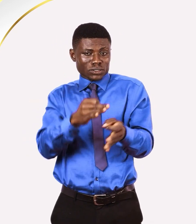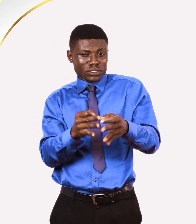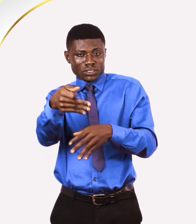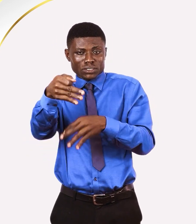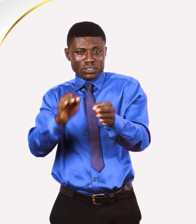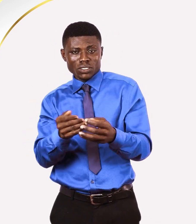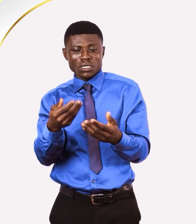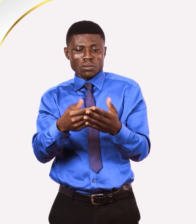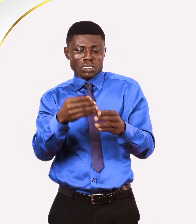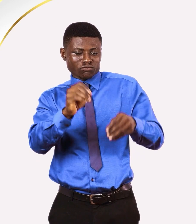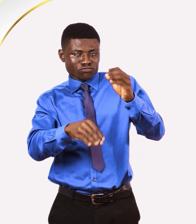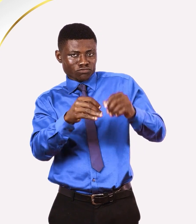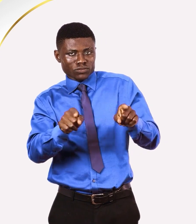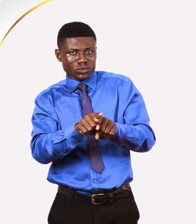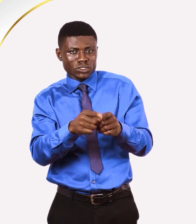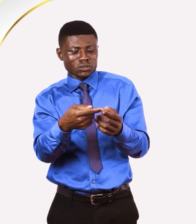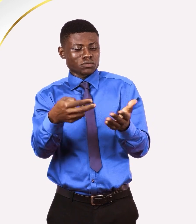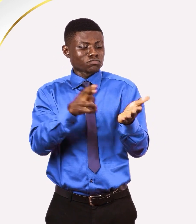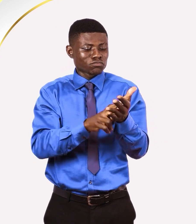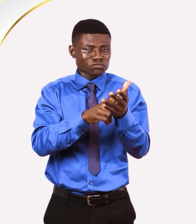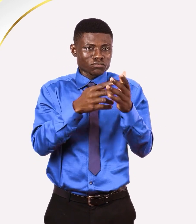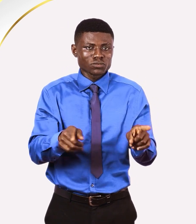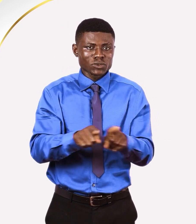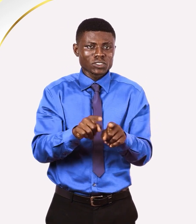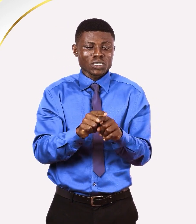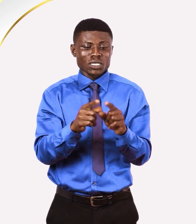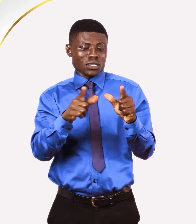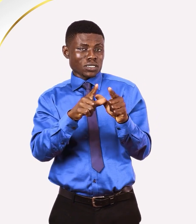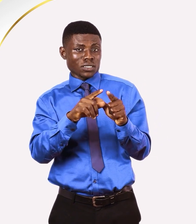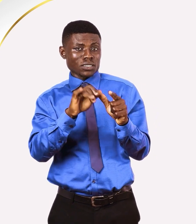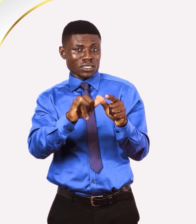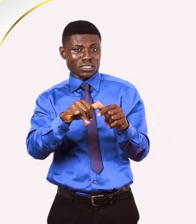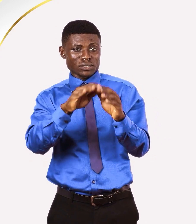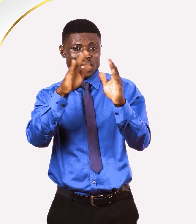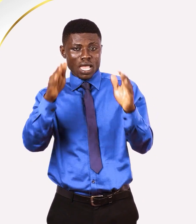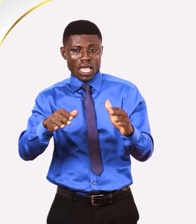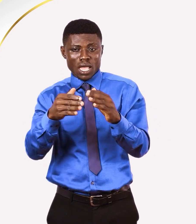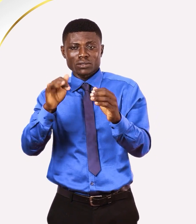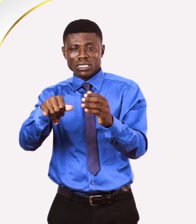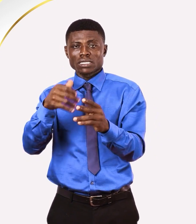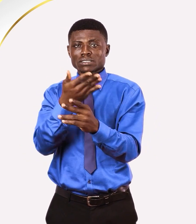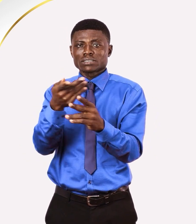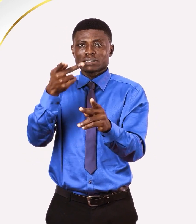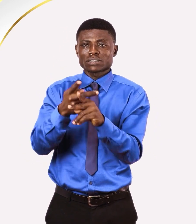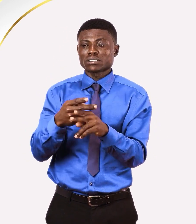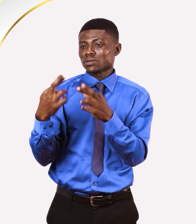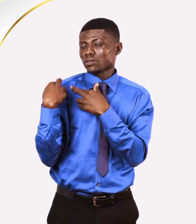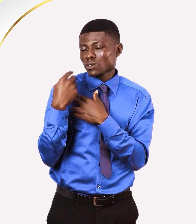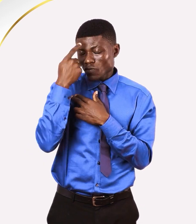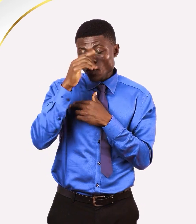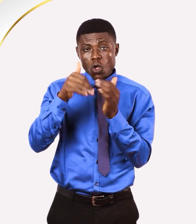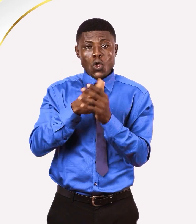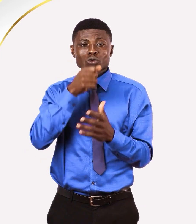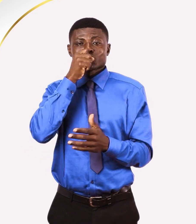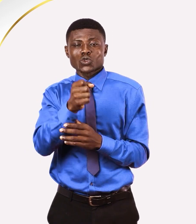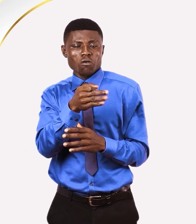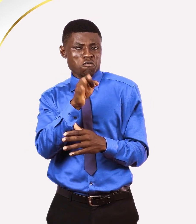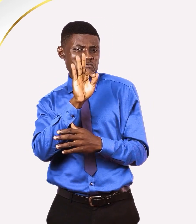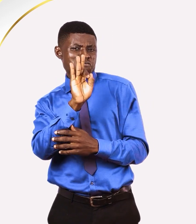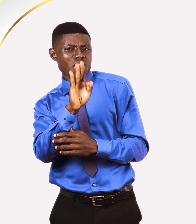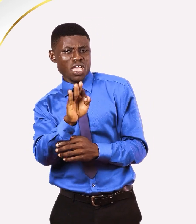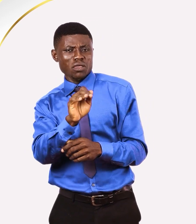exchanges, depositories, registrars, and licensed warehouses. It is responsible for ensuring